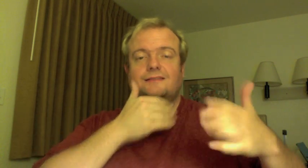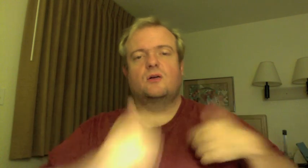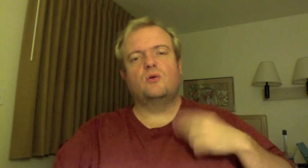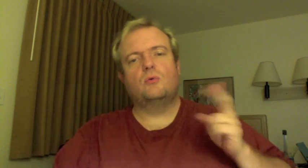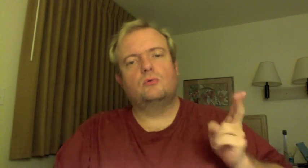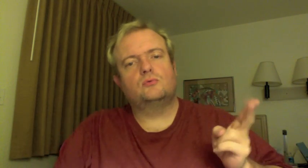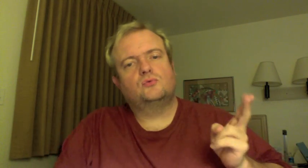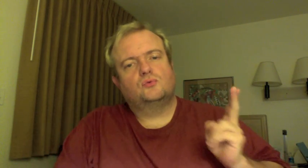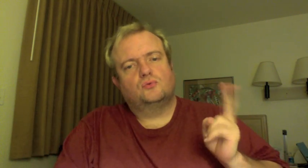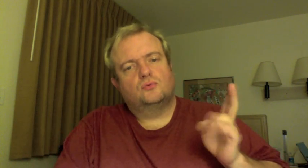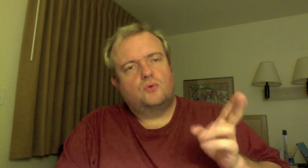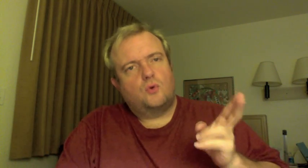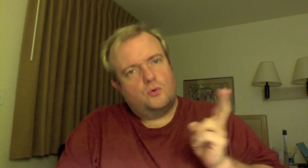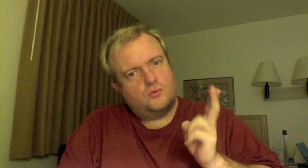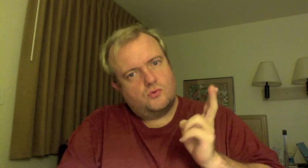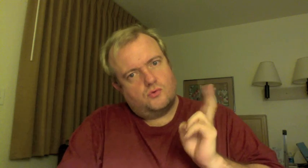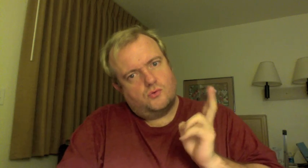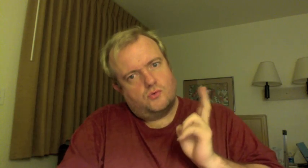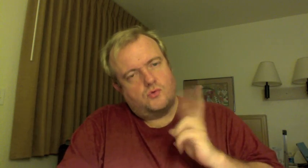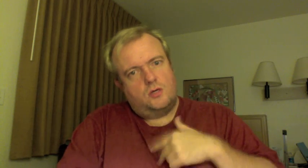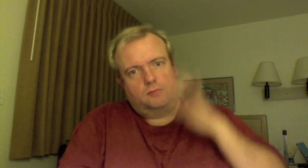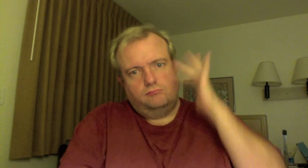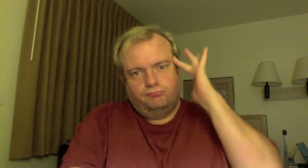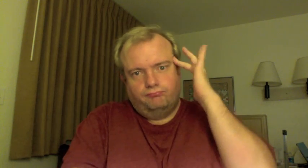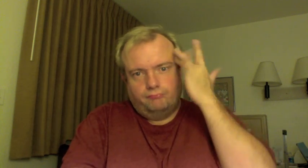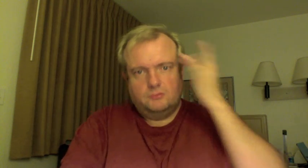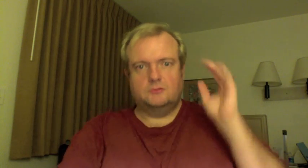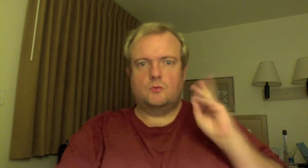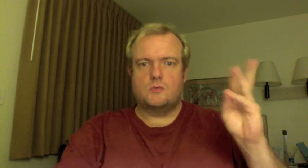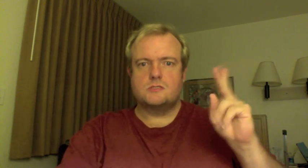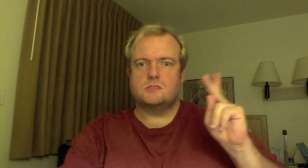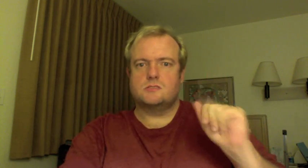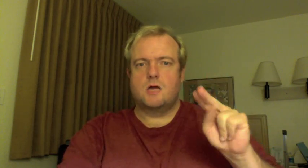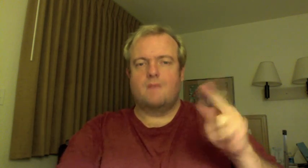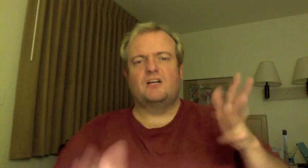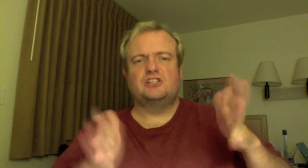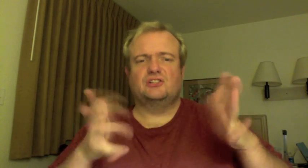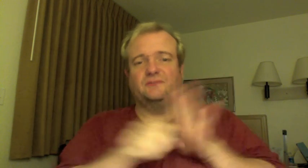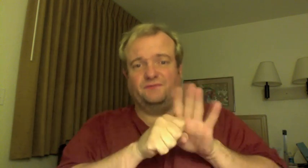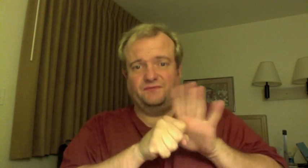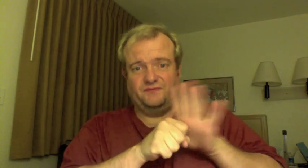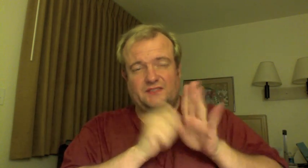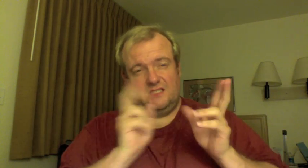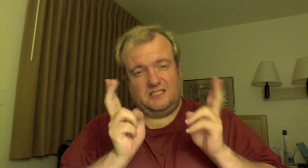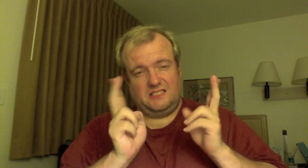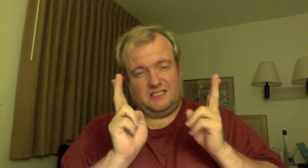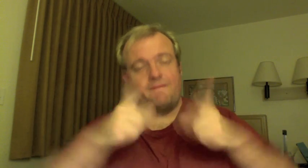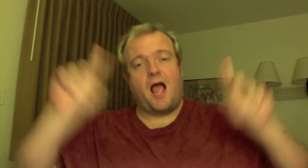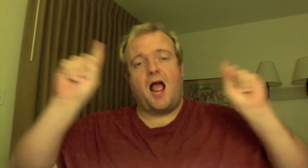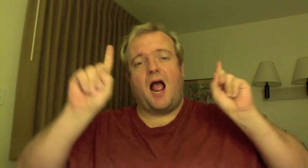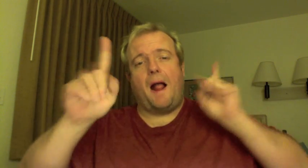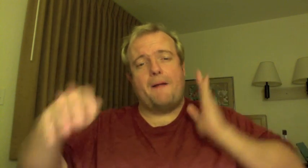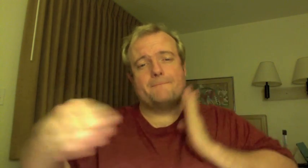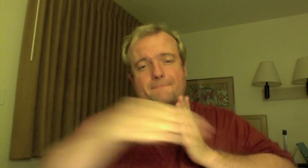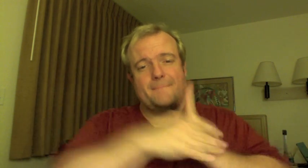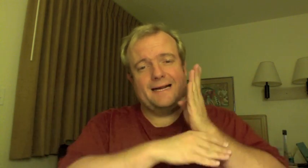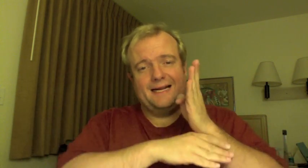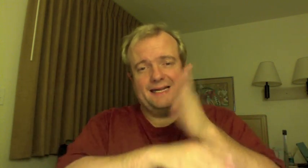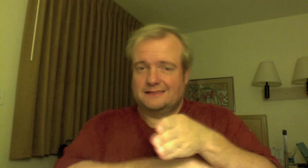With a tight construction schedule, any delays could be disastrous. I was anxious because if we failed to reach